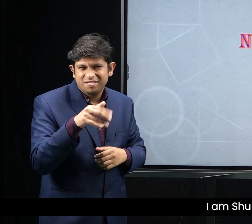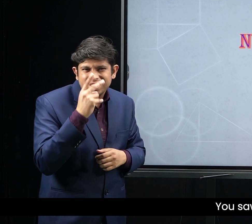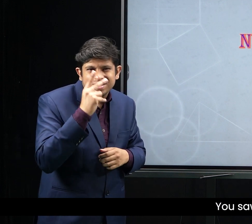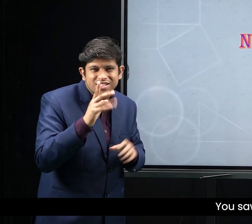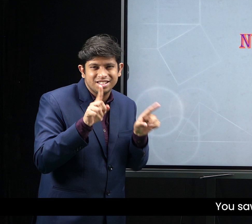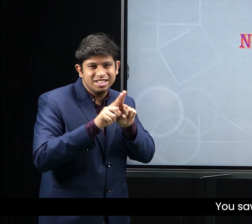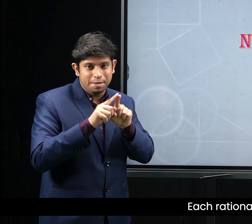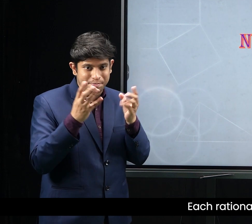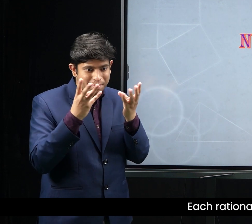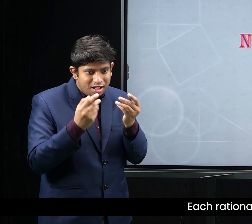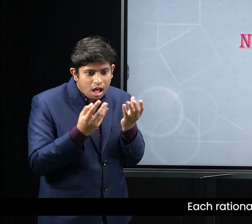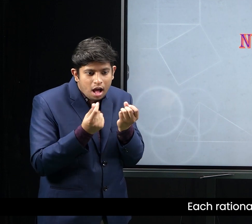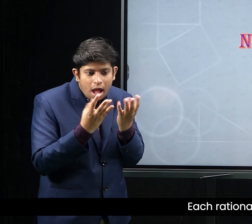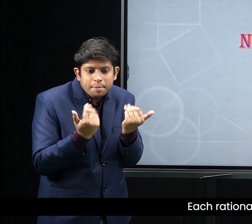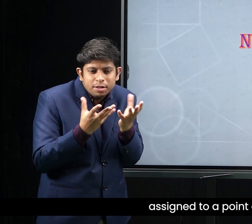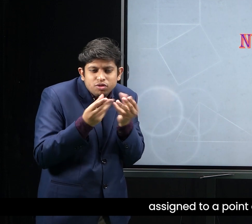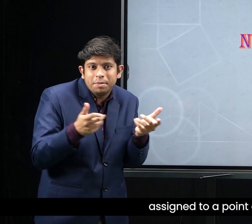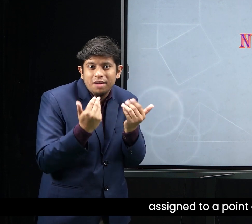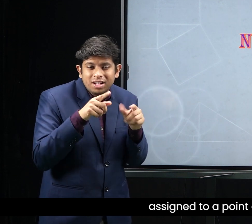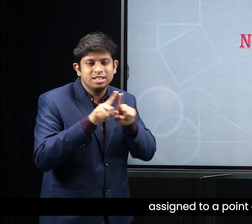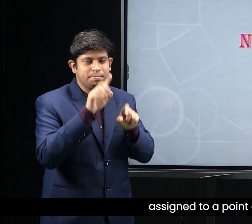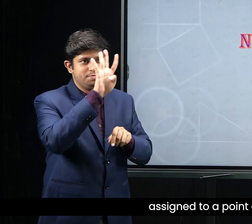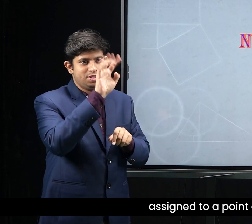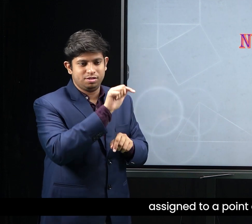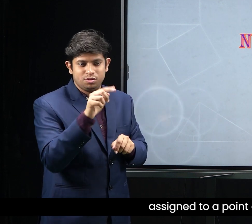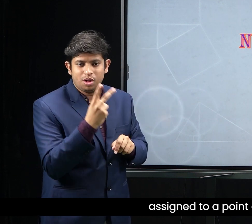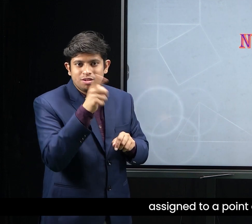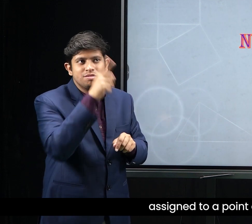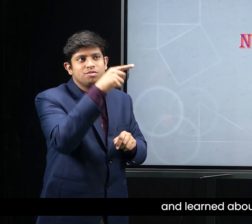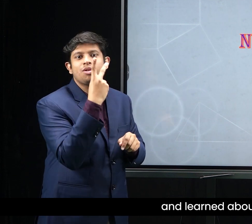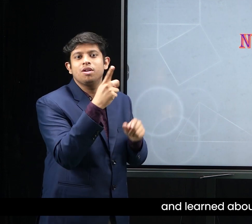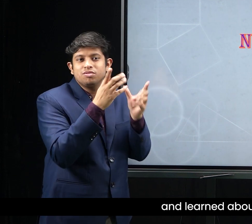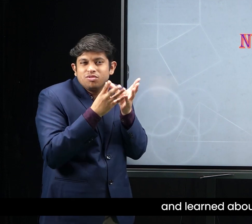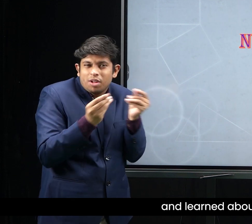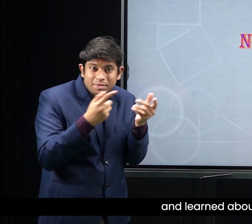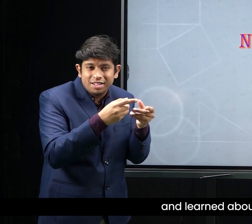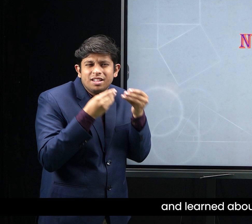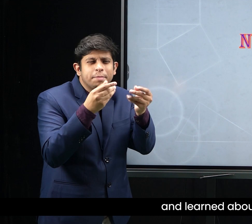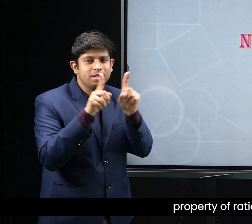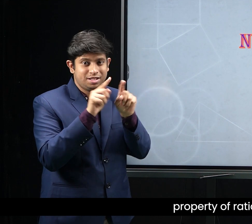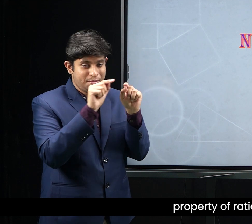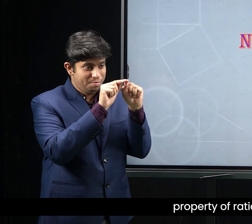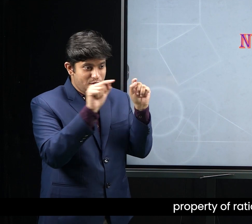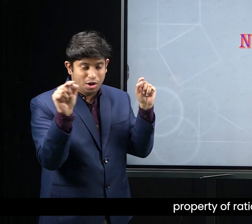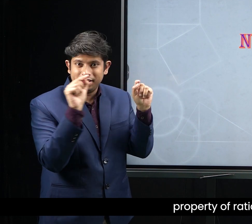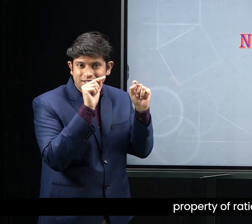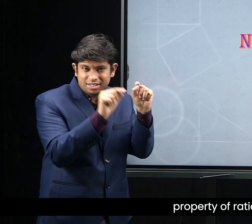You saw that each rational number is assigned to a point on the number line and learnt about the denseness property of rational